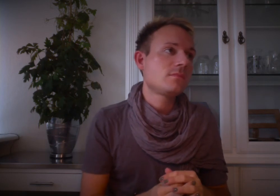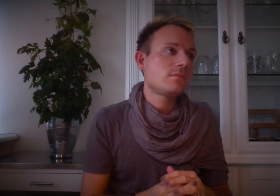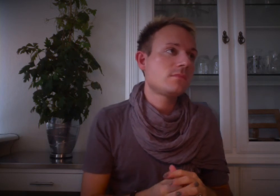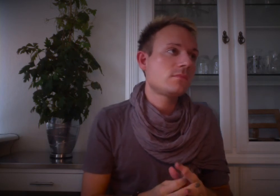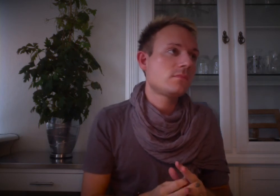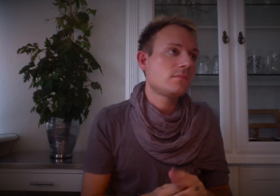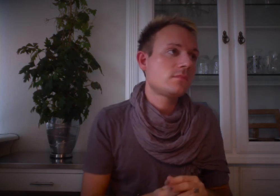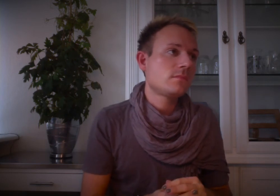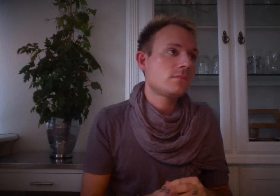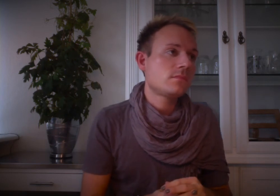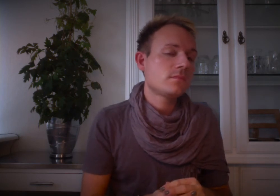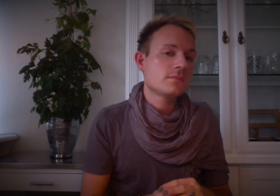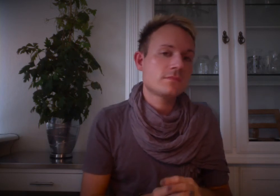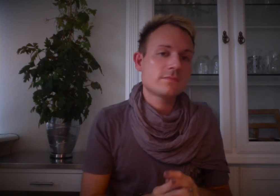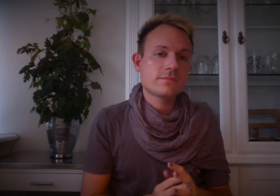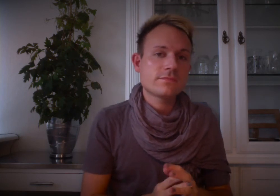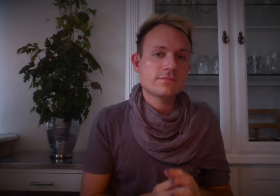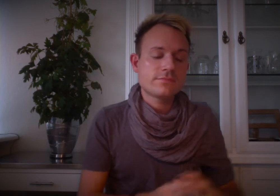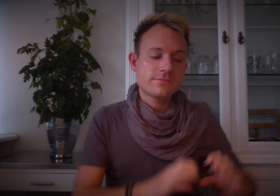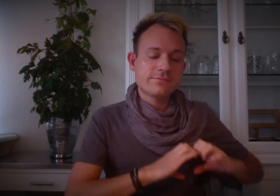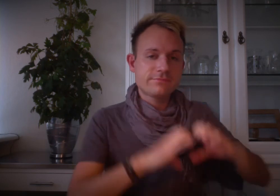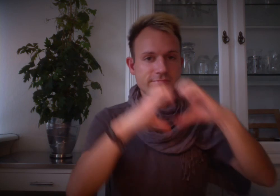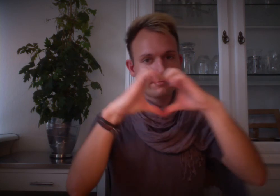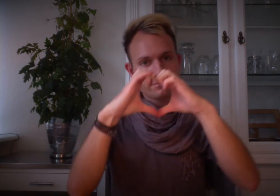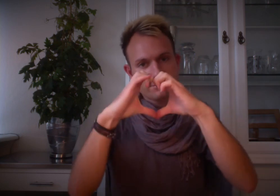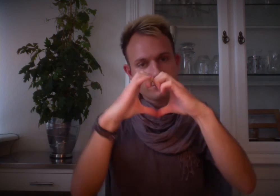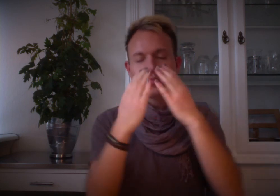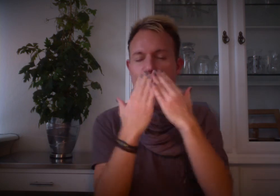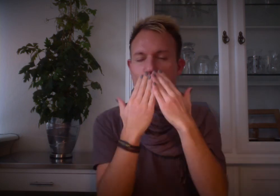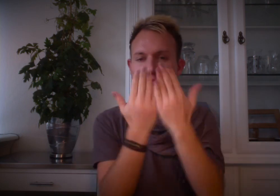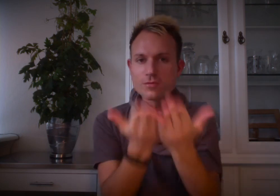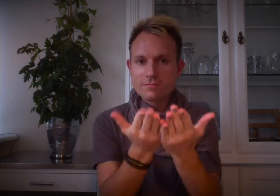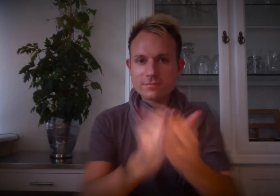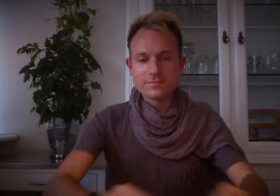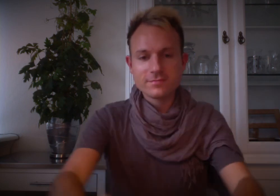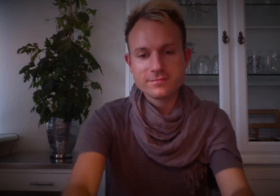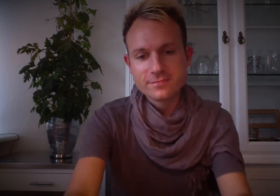home Thank you.